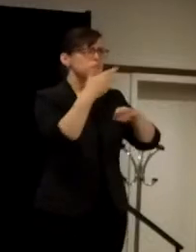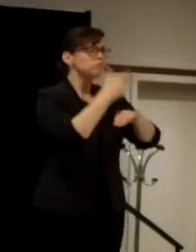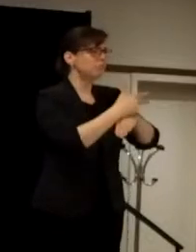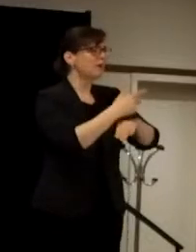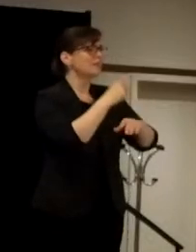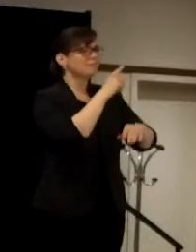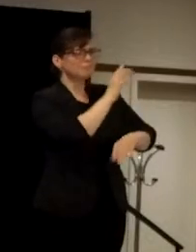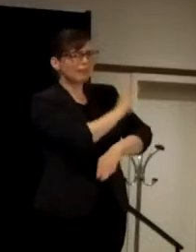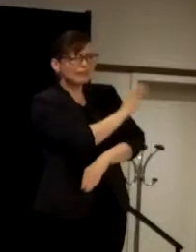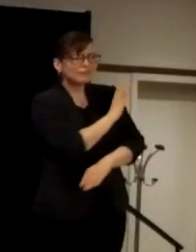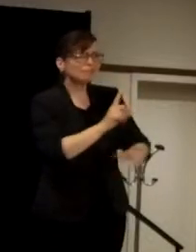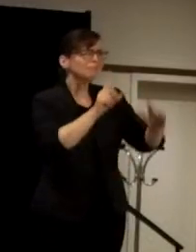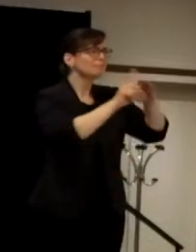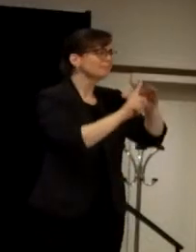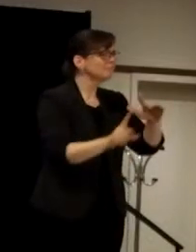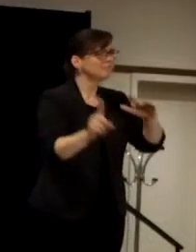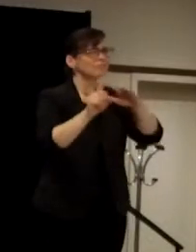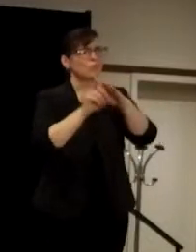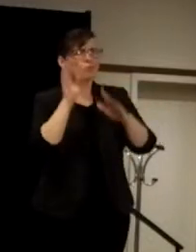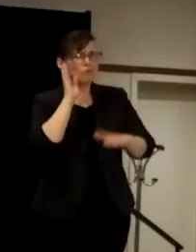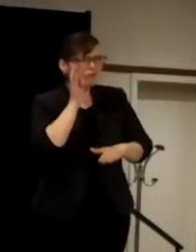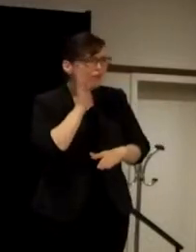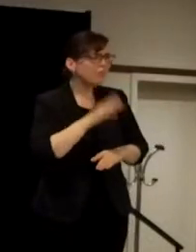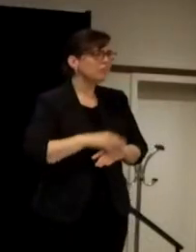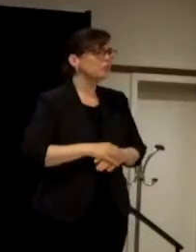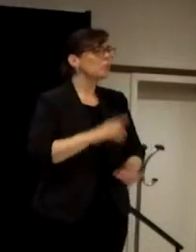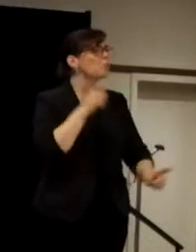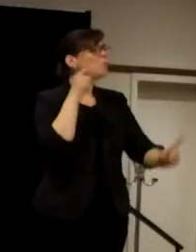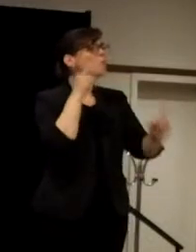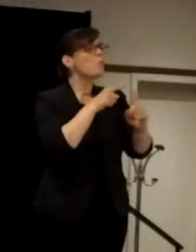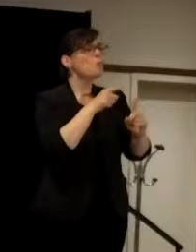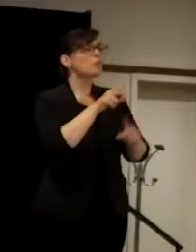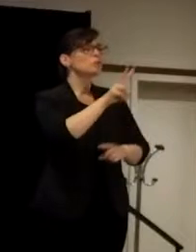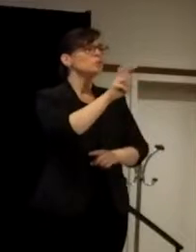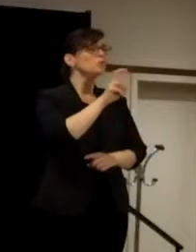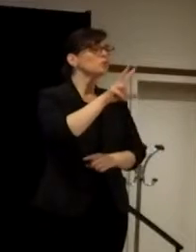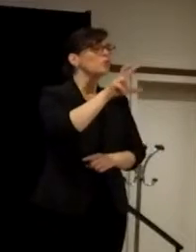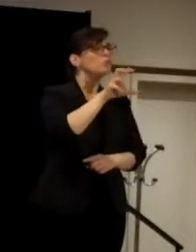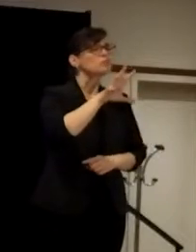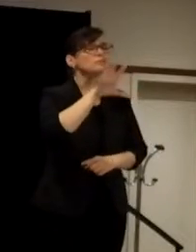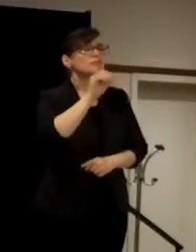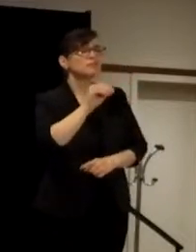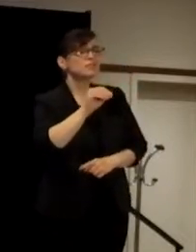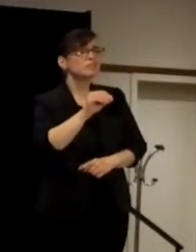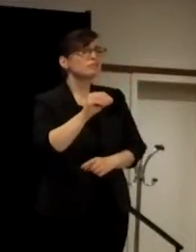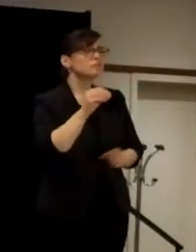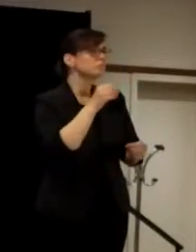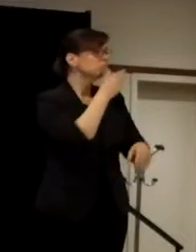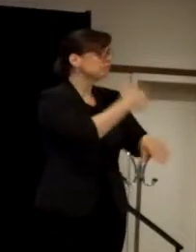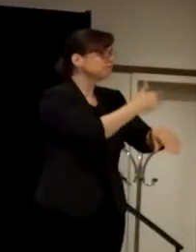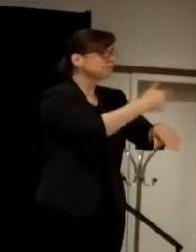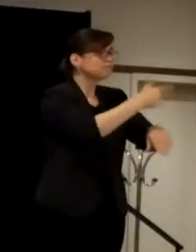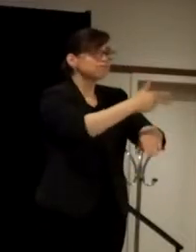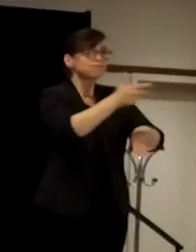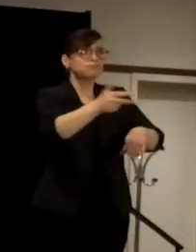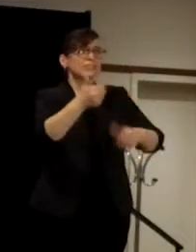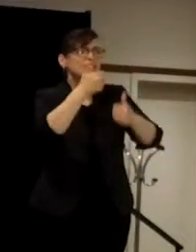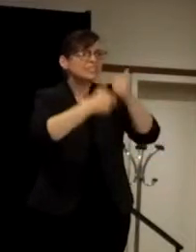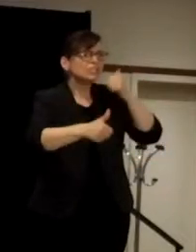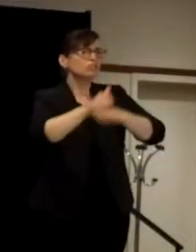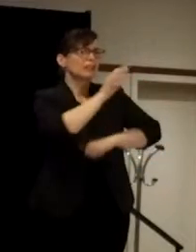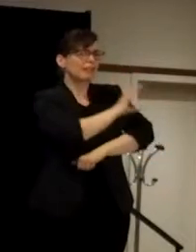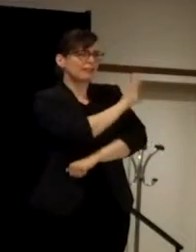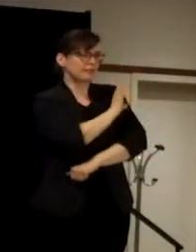are 250 to 350, and you're doing multiple pop-up clinics a day. Then eventually I think it's going to really slow